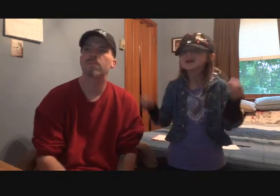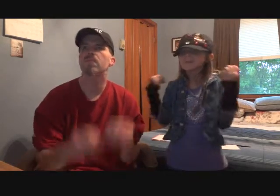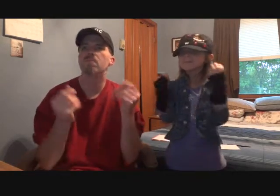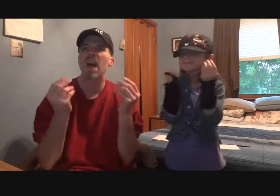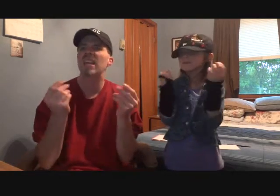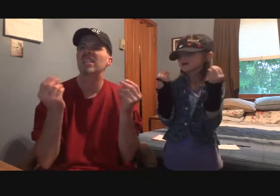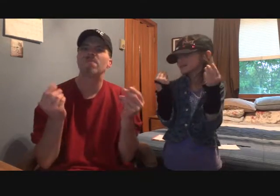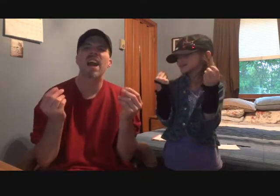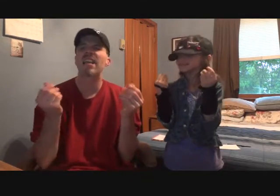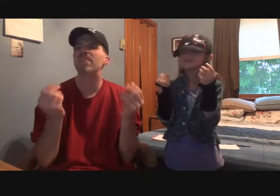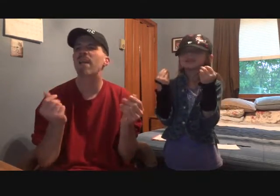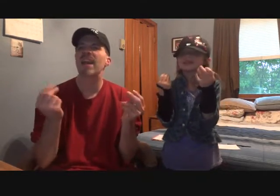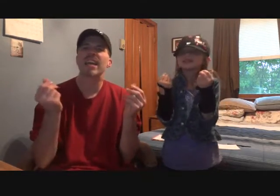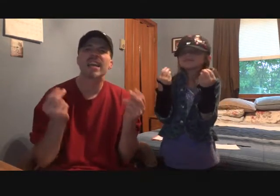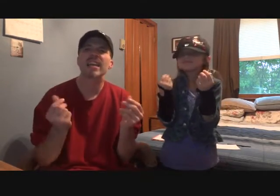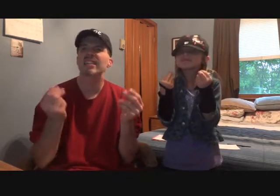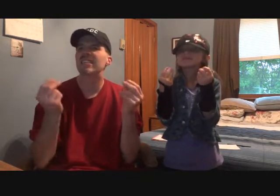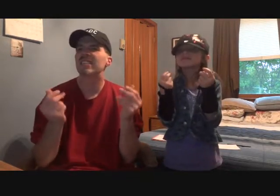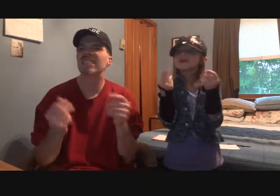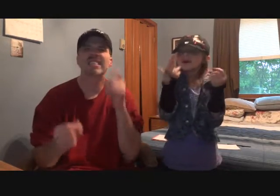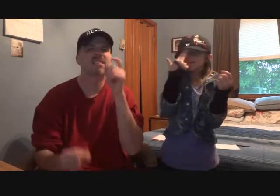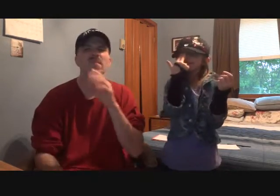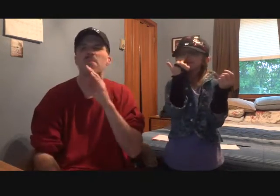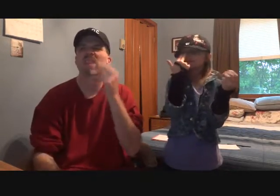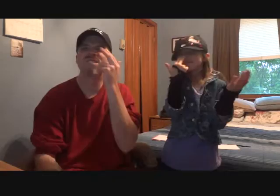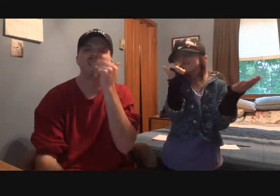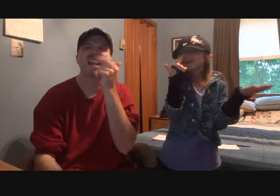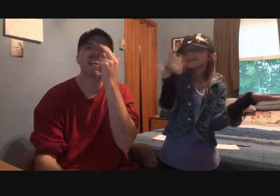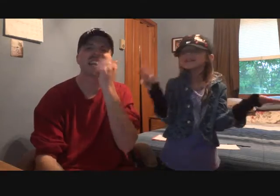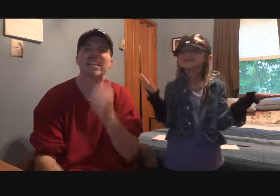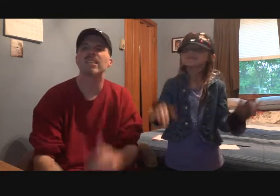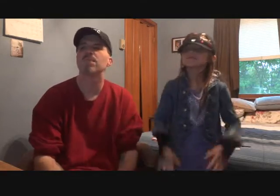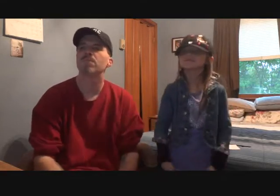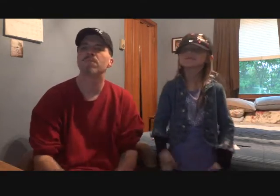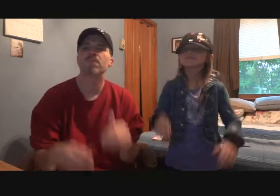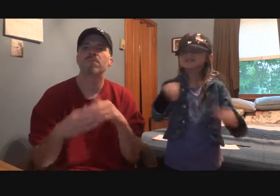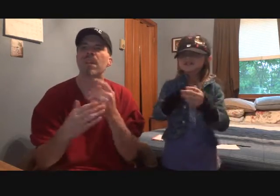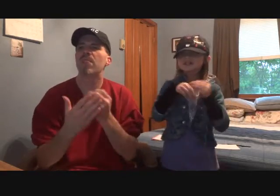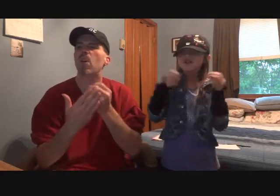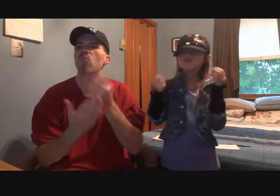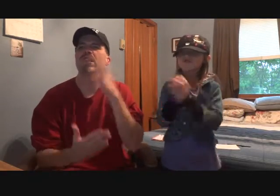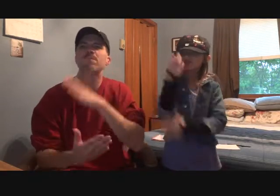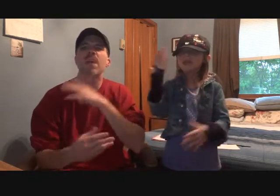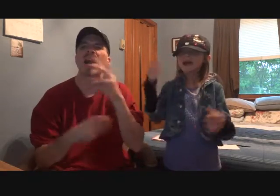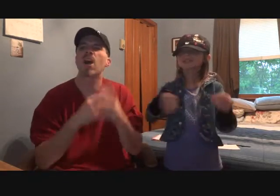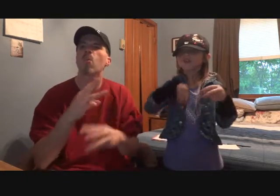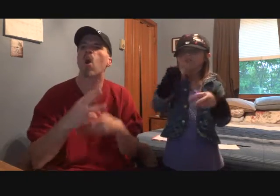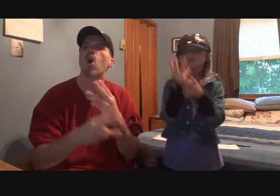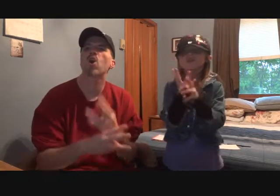Money, money, money Must be funny In the rich man's world